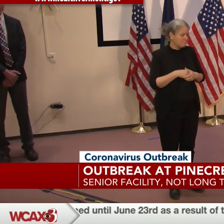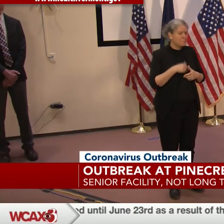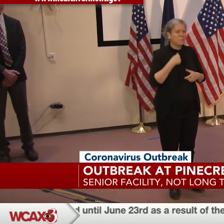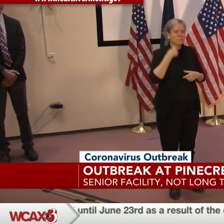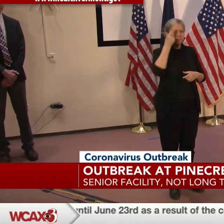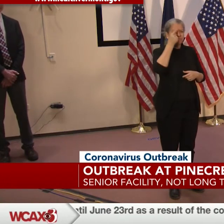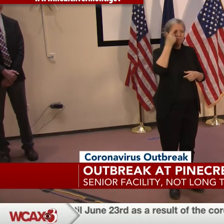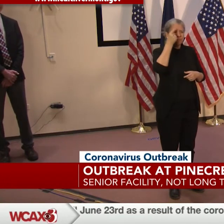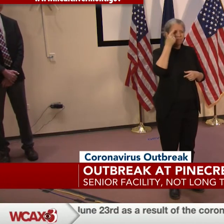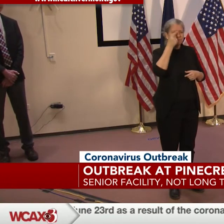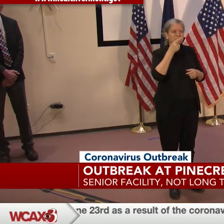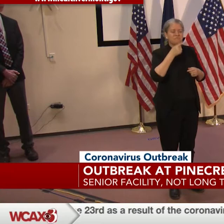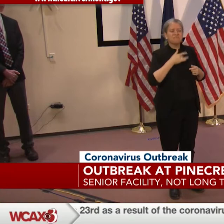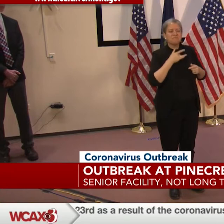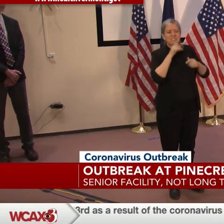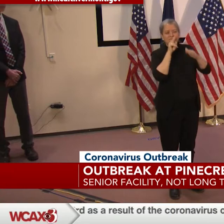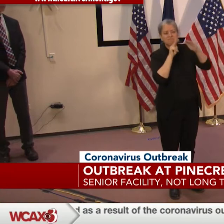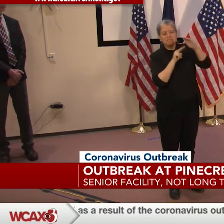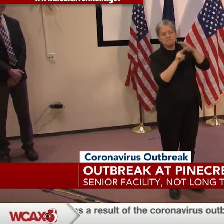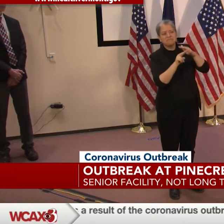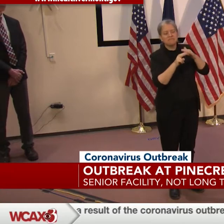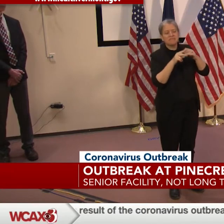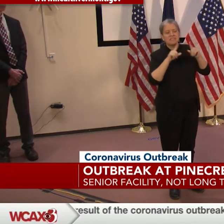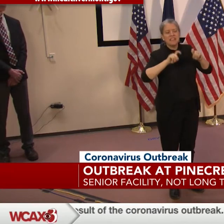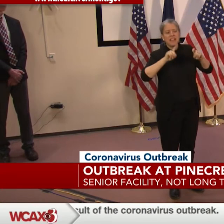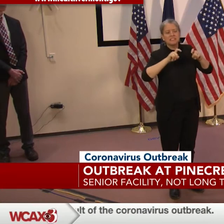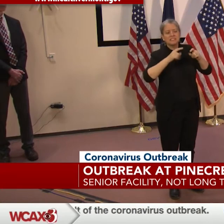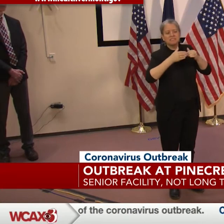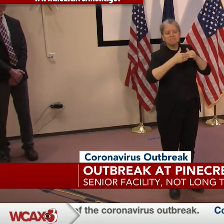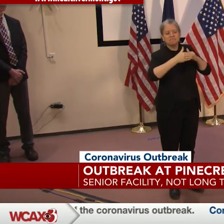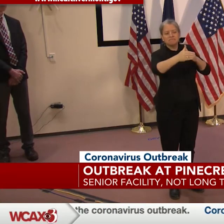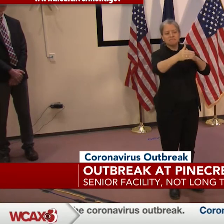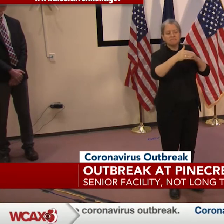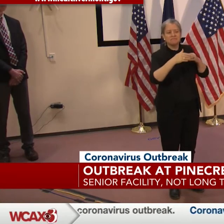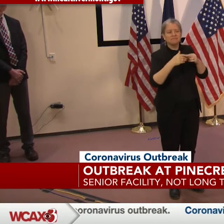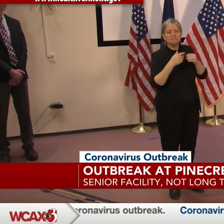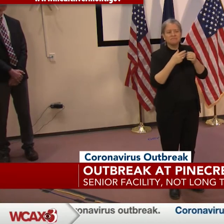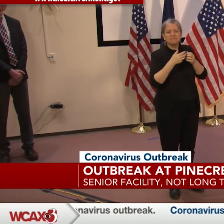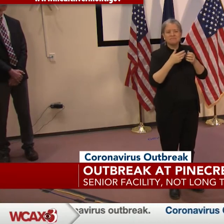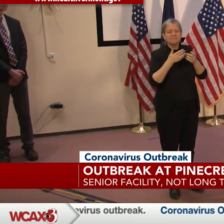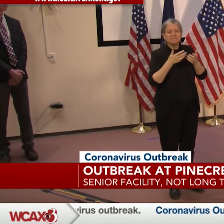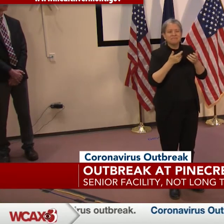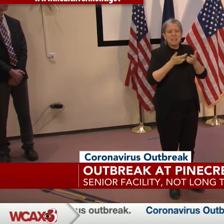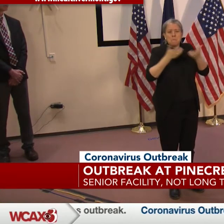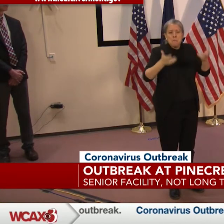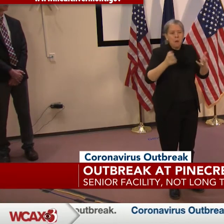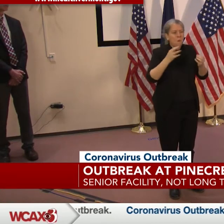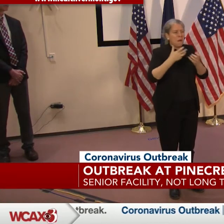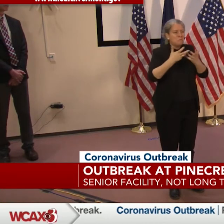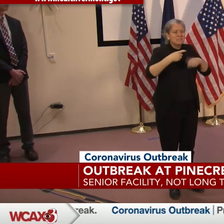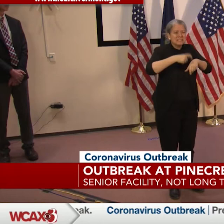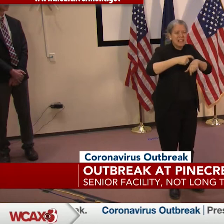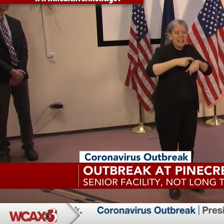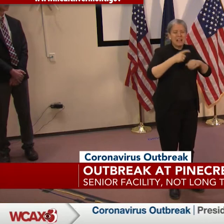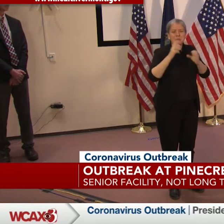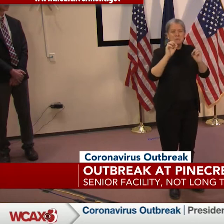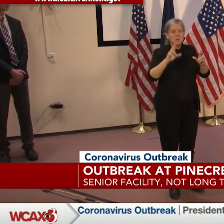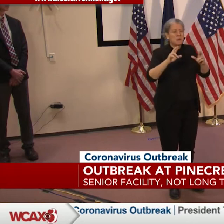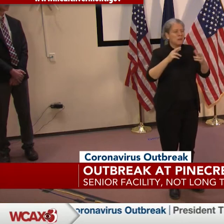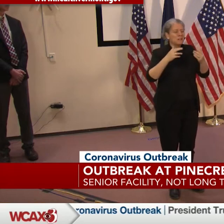testing will be necessary to get a very clear sense of what the